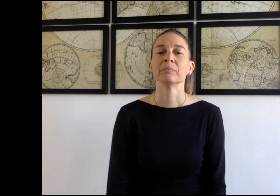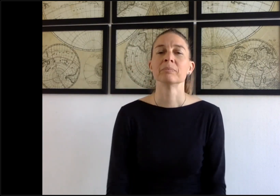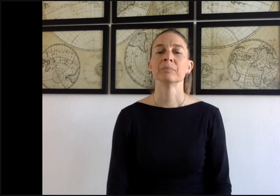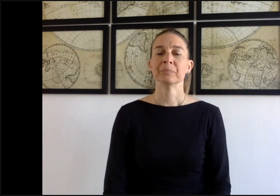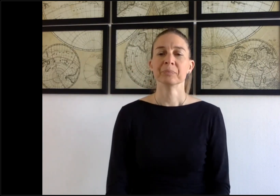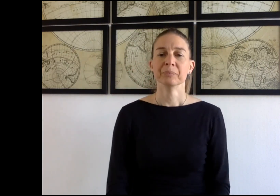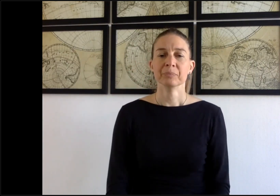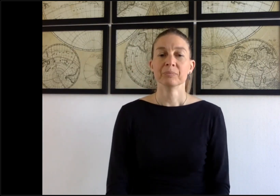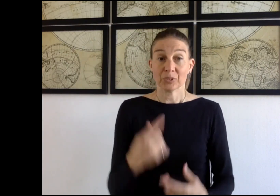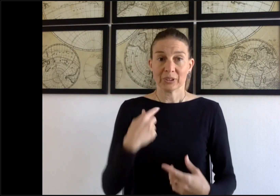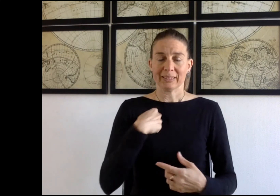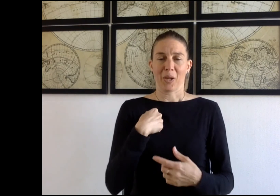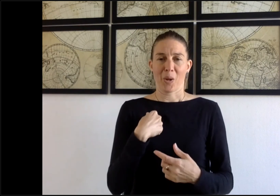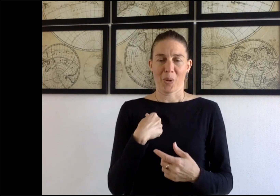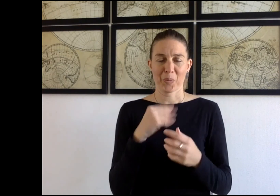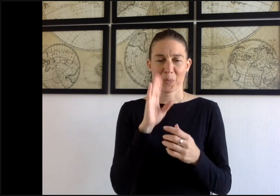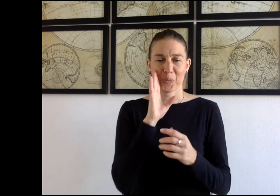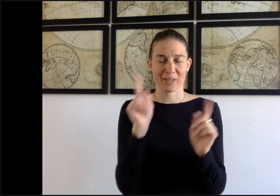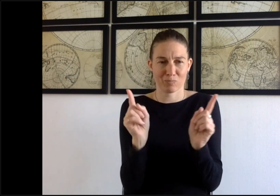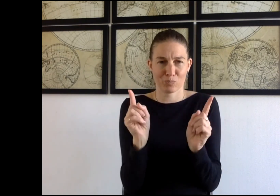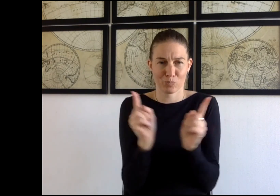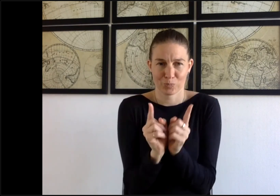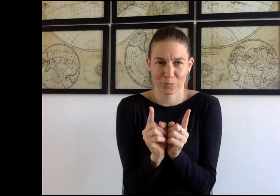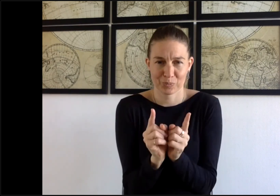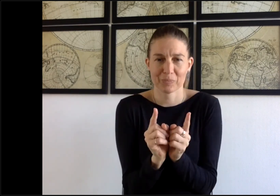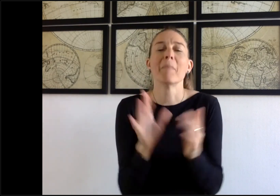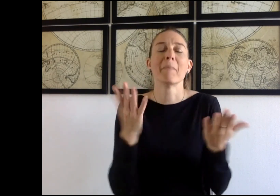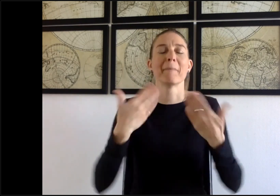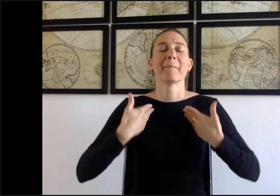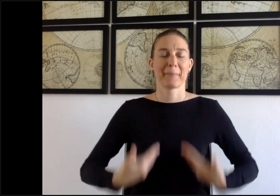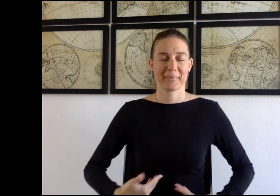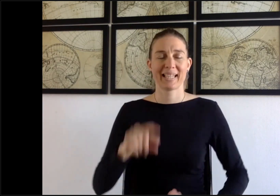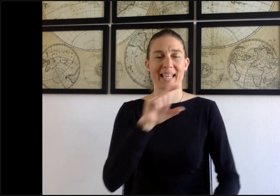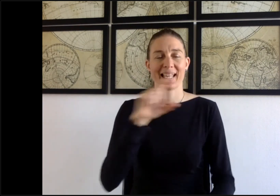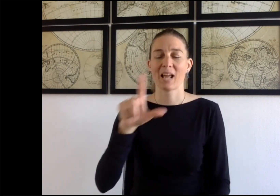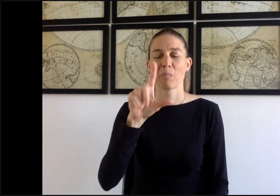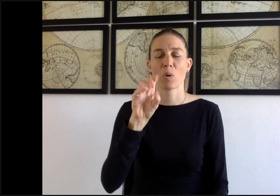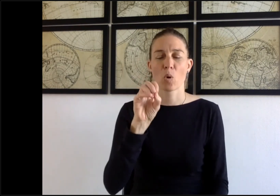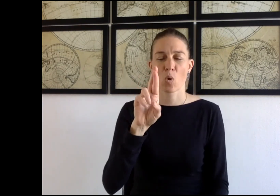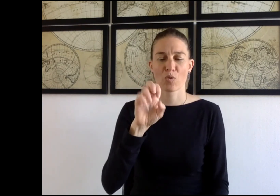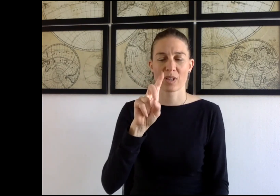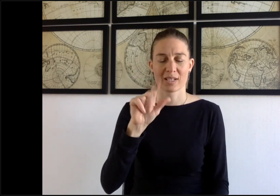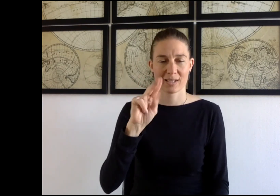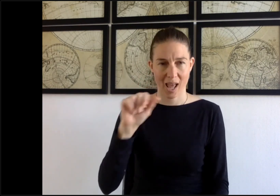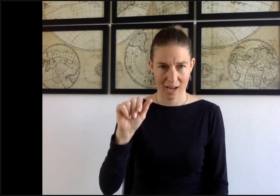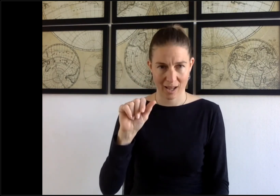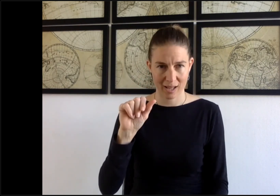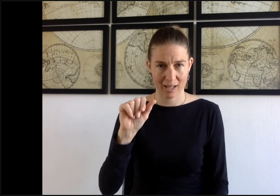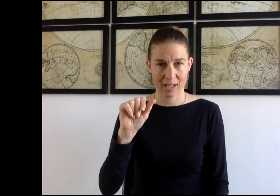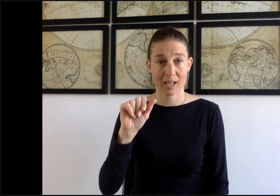it short, but my name is Loredana, and I have come to Belgium